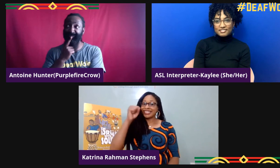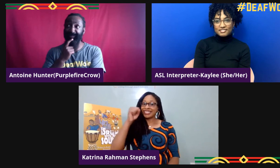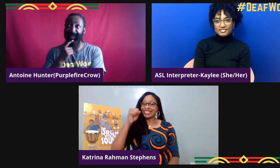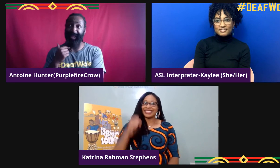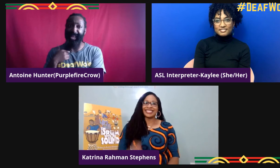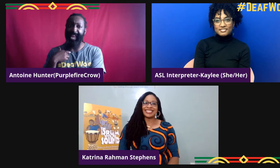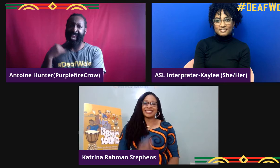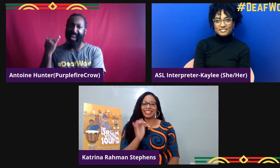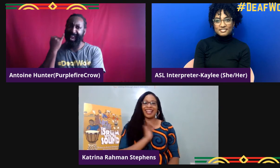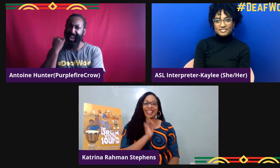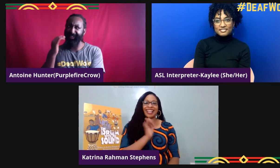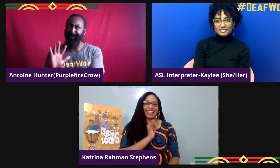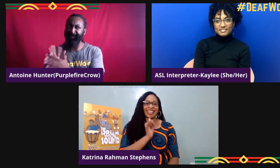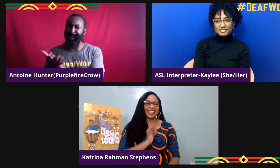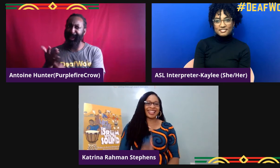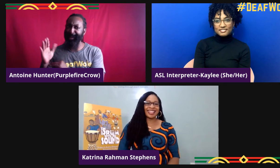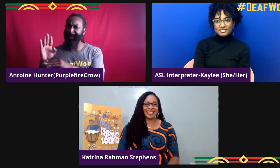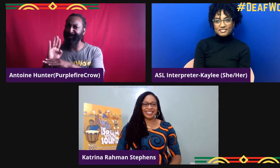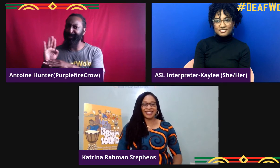book becoming a movie.